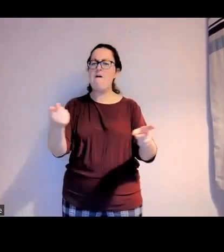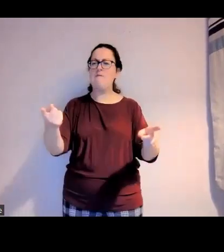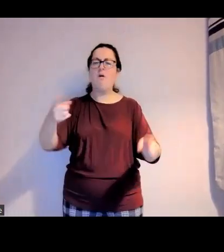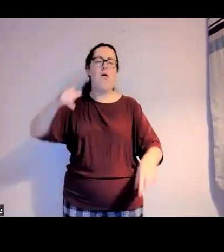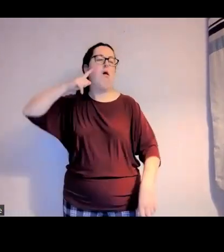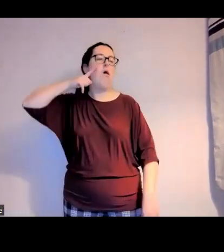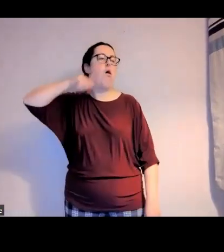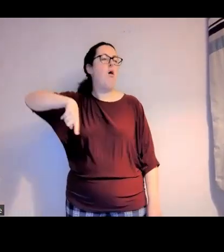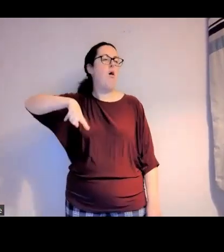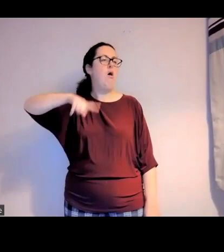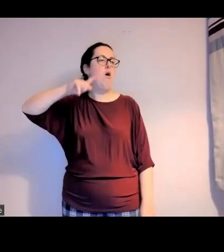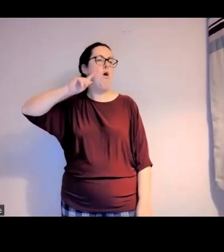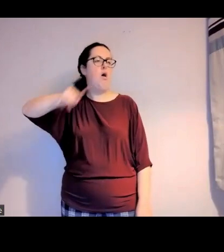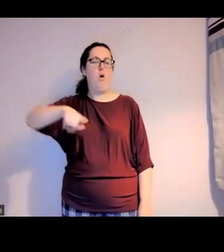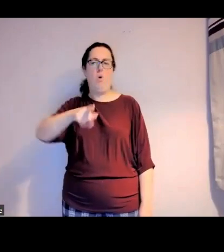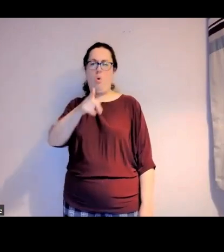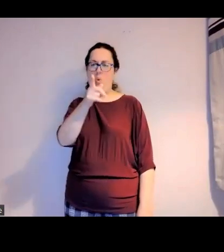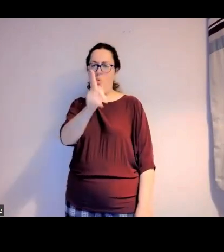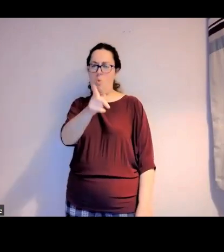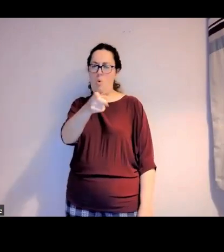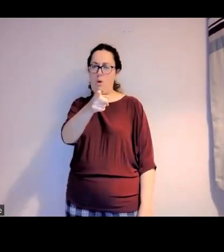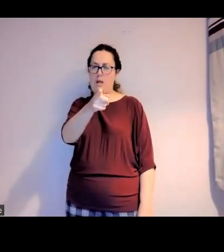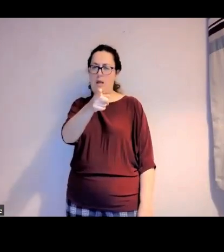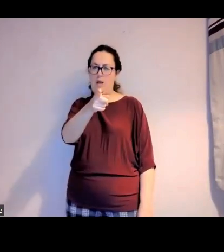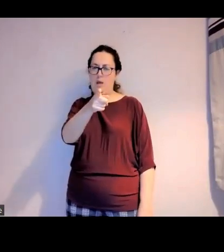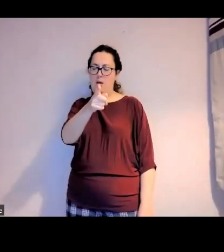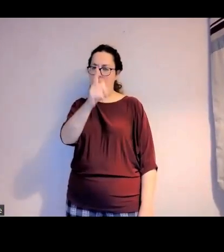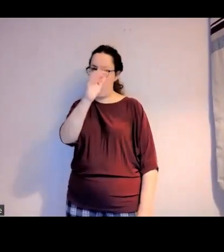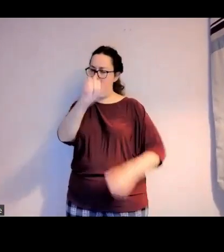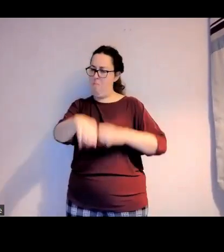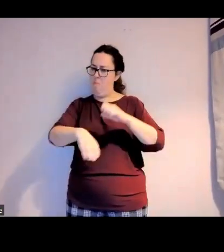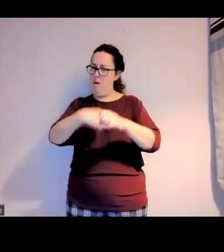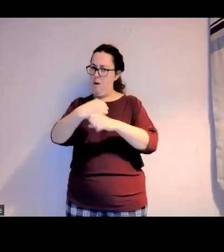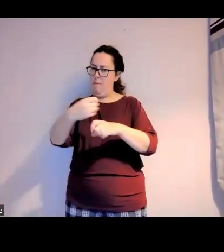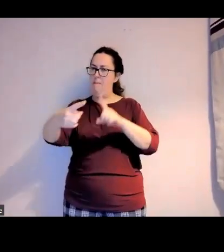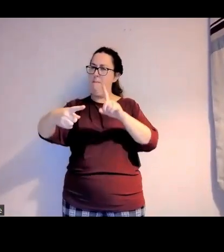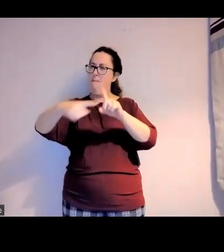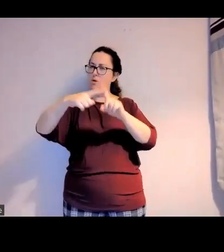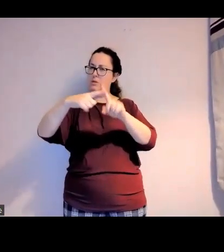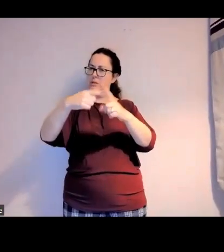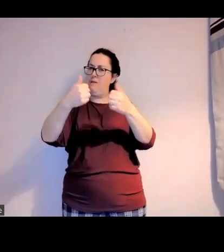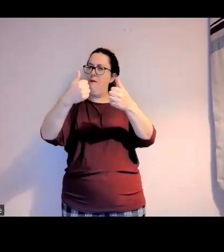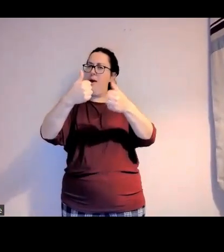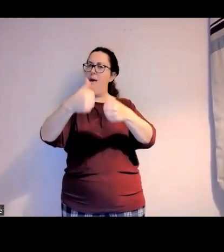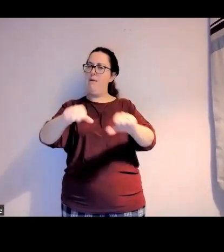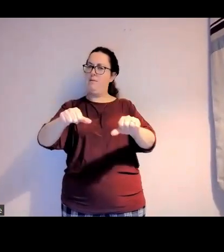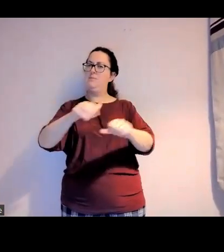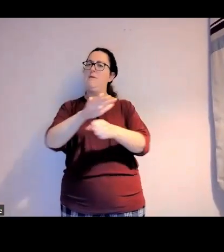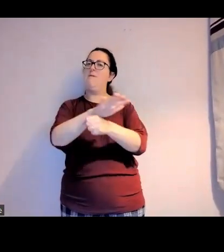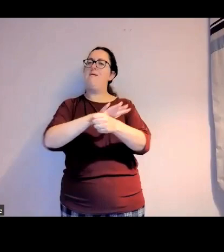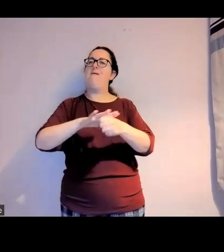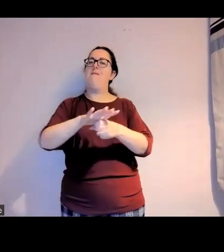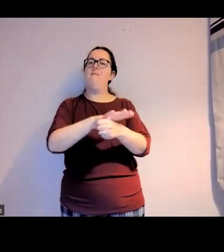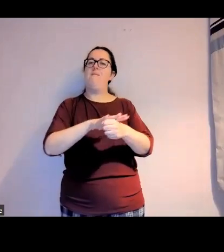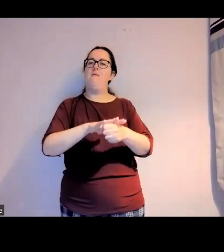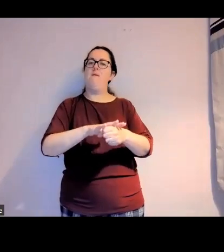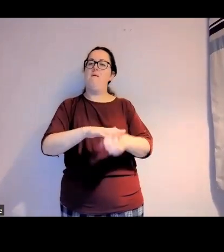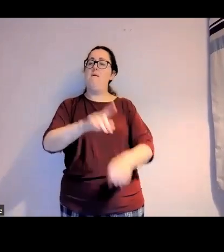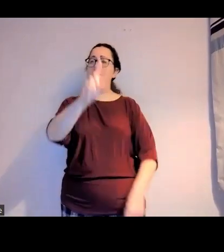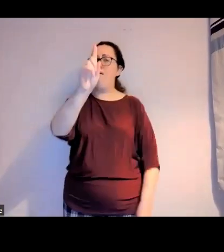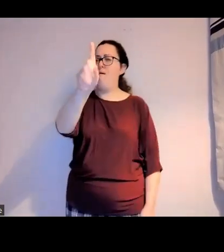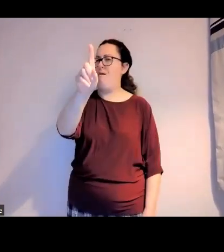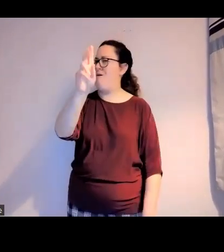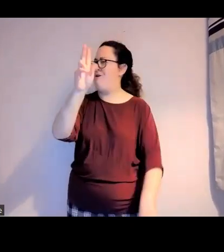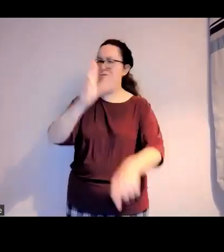ignoring the warning signs that could lead to a positive end game. Oh no, doctor,